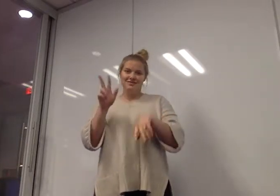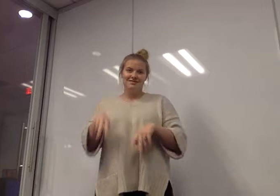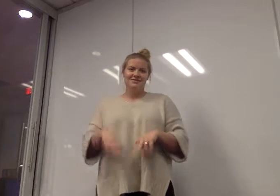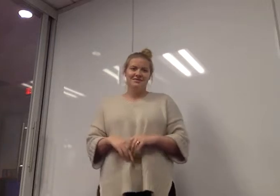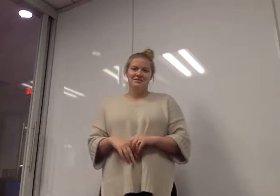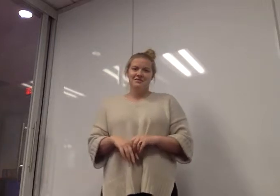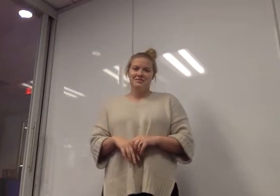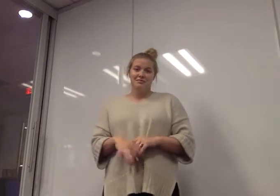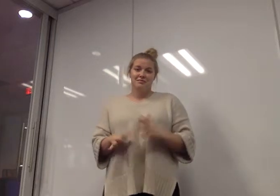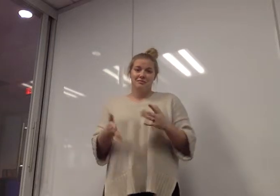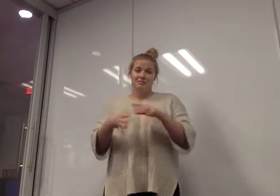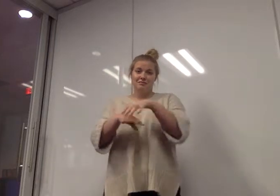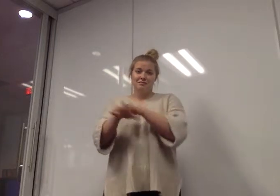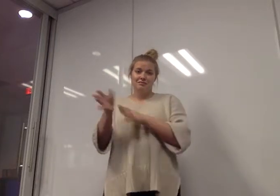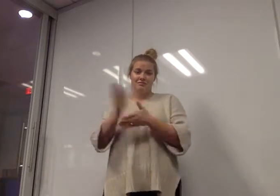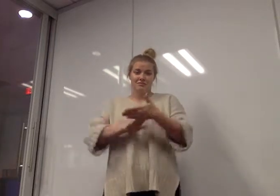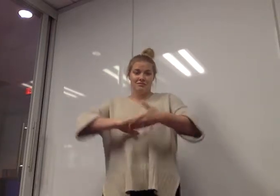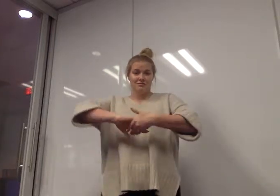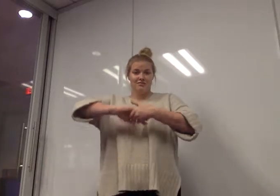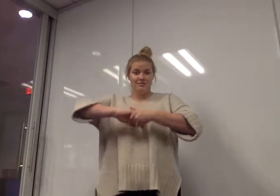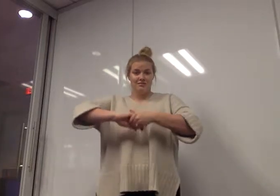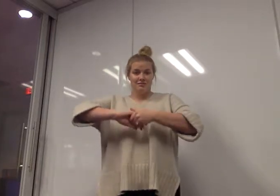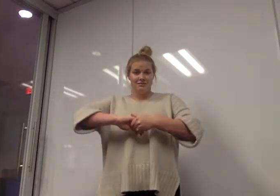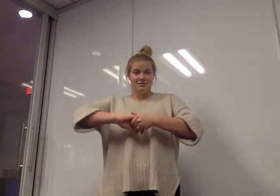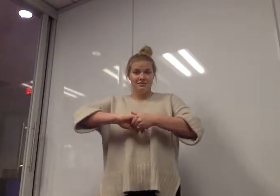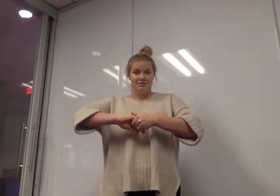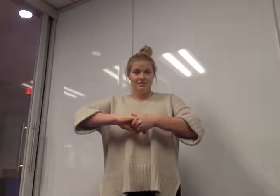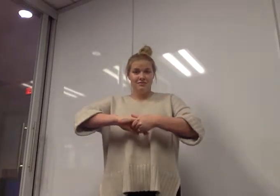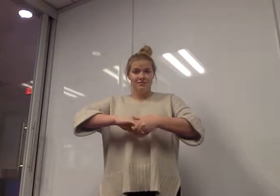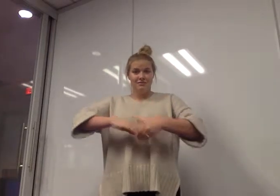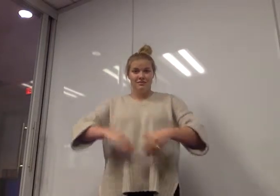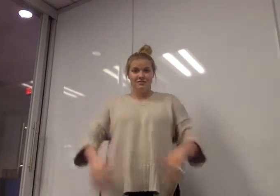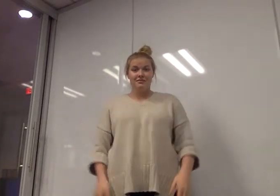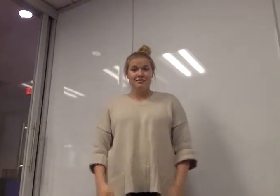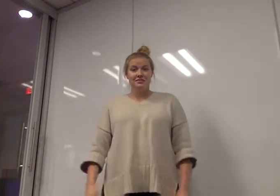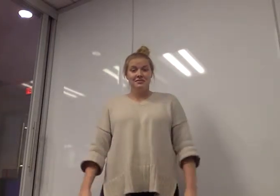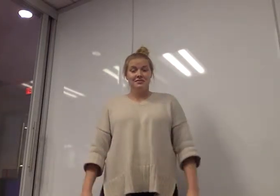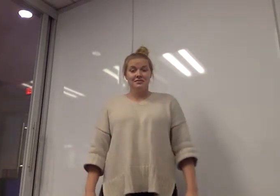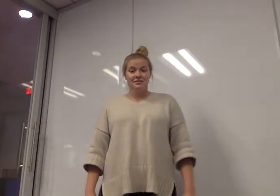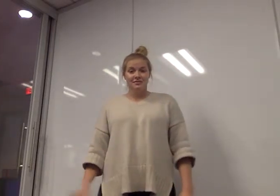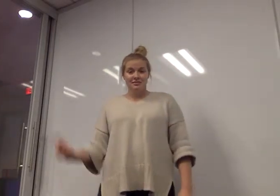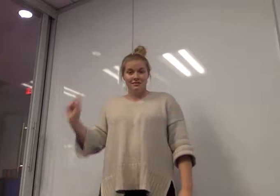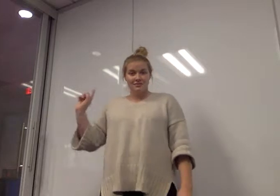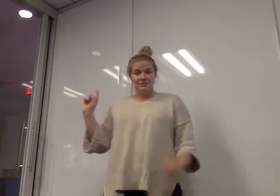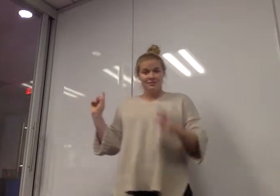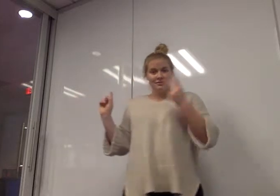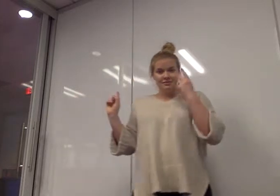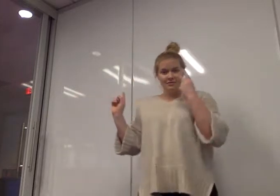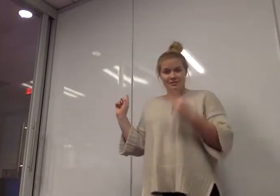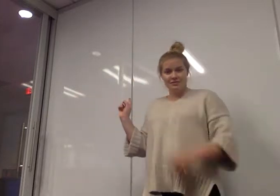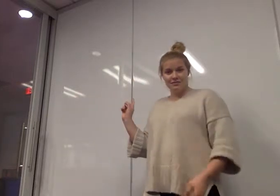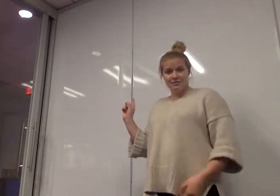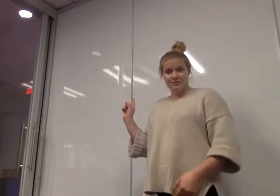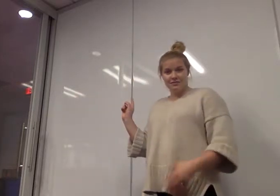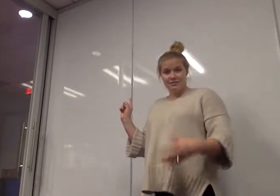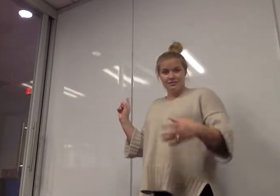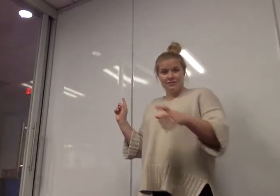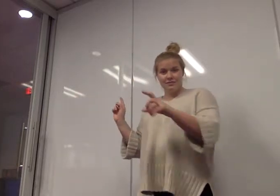like a handshake. Here they are arriving at number 10 and look at this lucky policeman gets to shake hands with the President of the